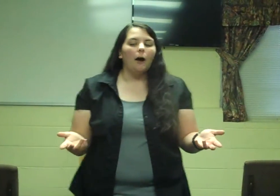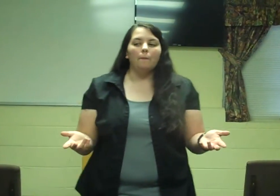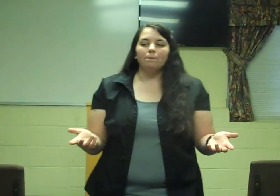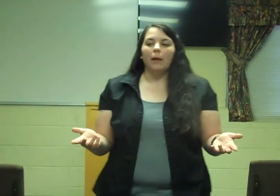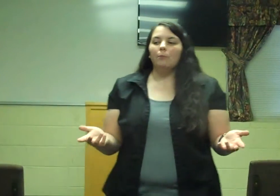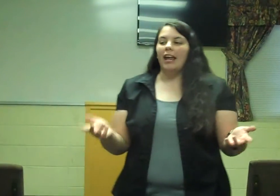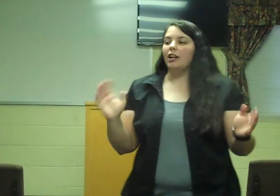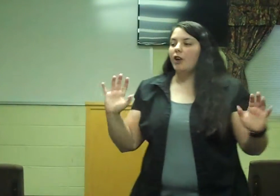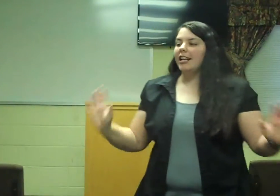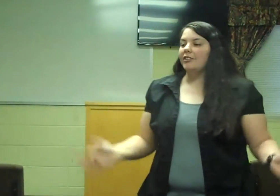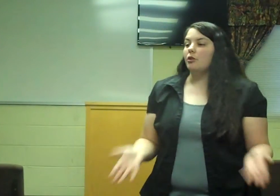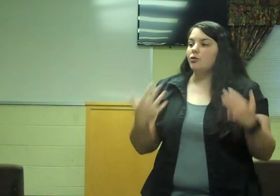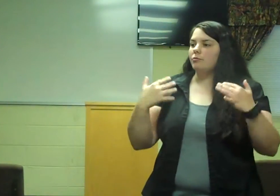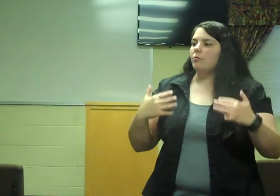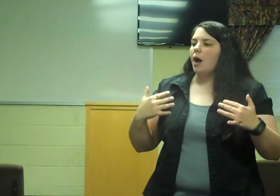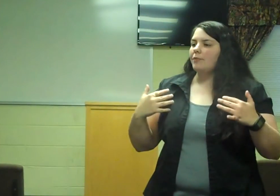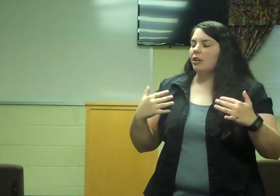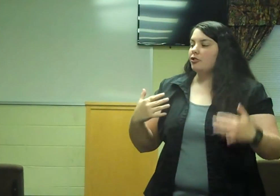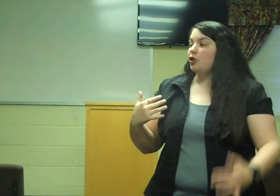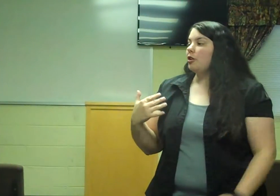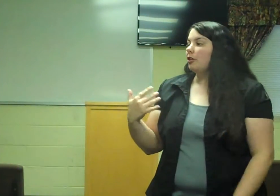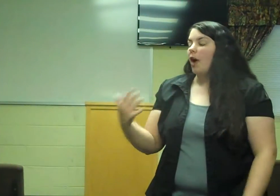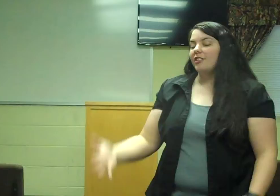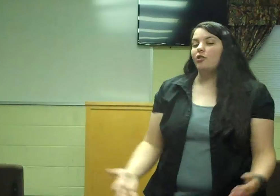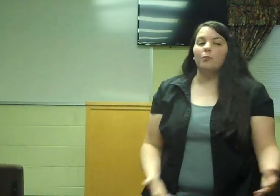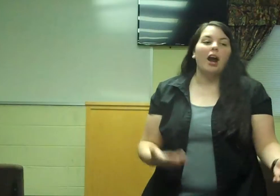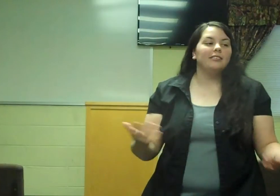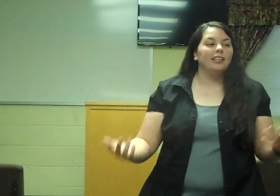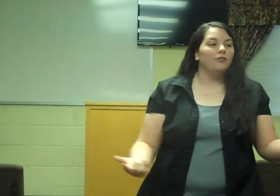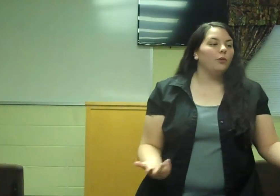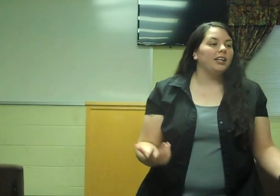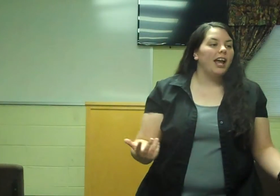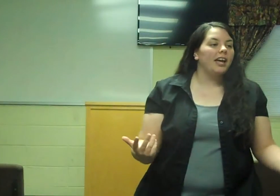And I'll try to get those up there so you can go ahead and start practicing if you want to get ahead.